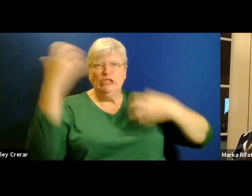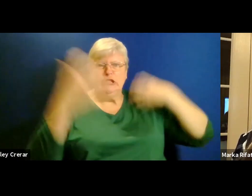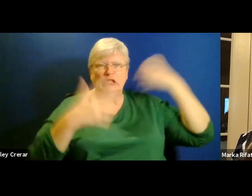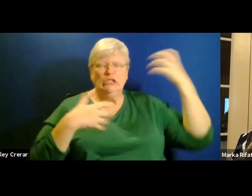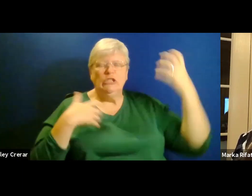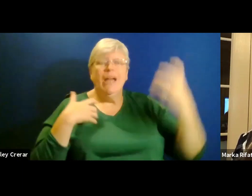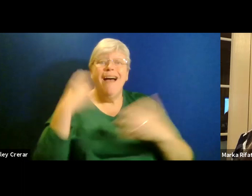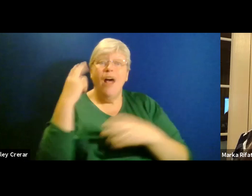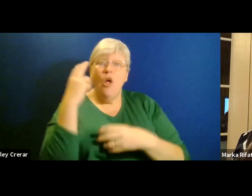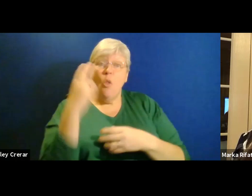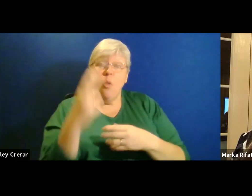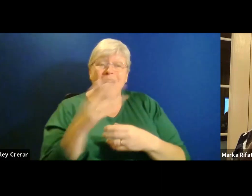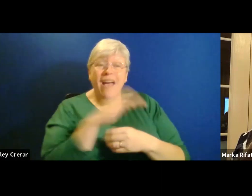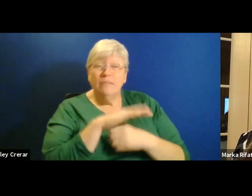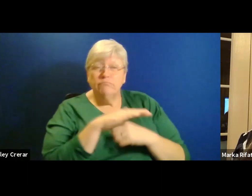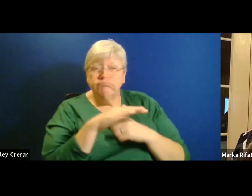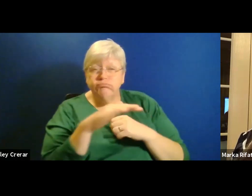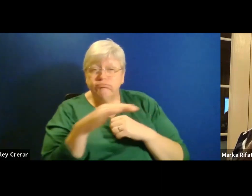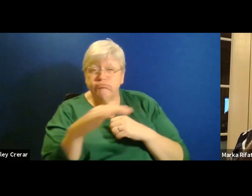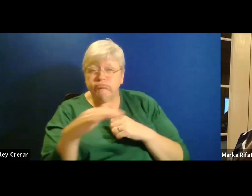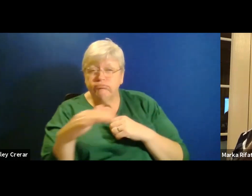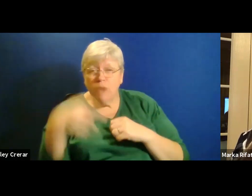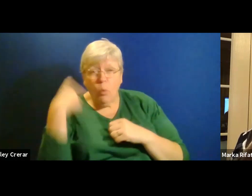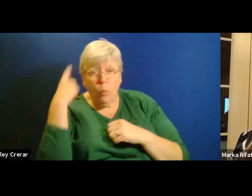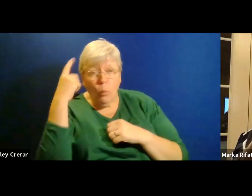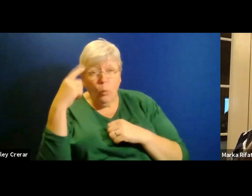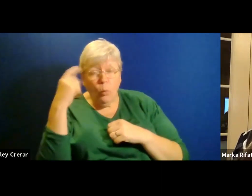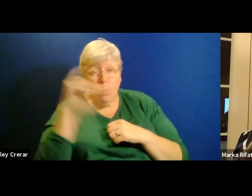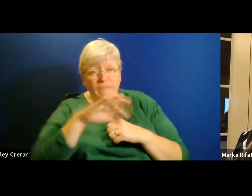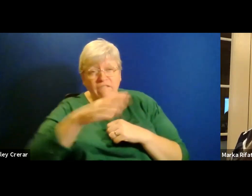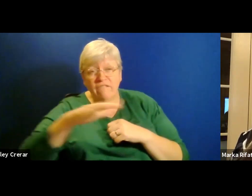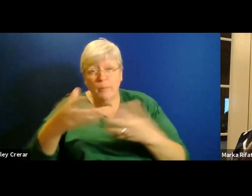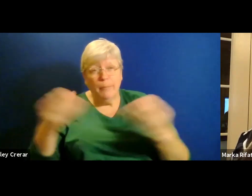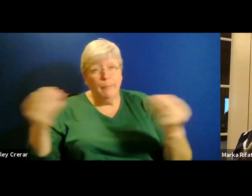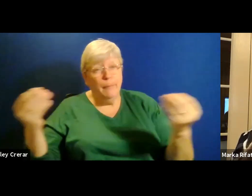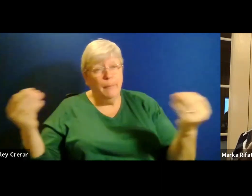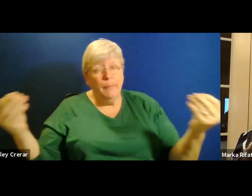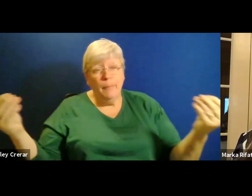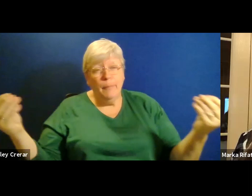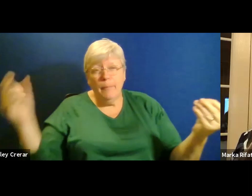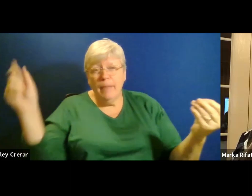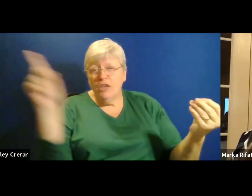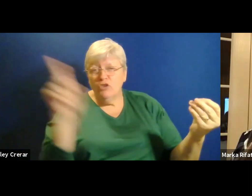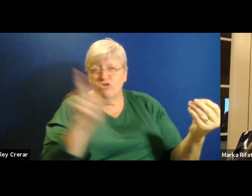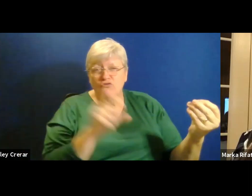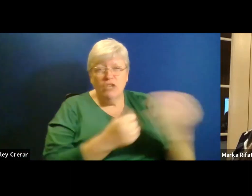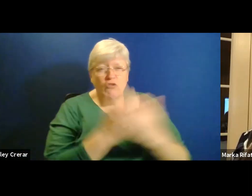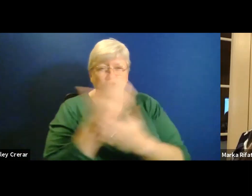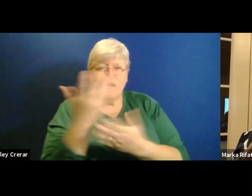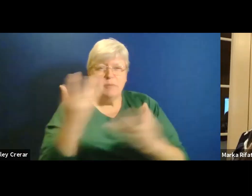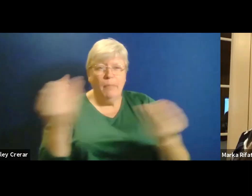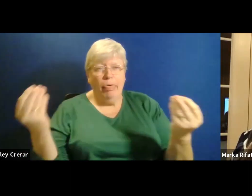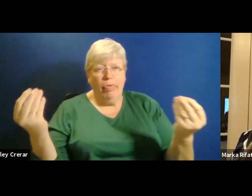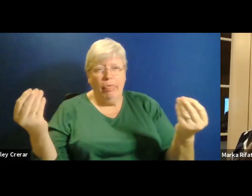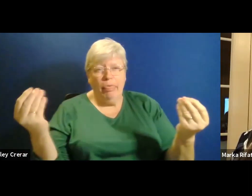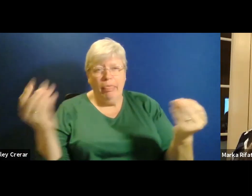Looking at the plane lulled her thoughts. The fields had long gone. The green crops sickened. The shoots